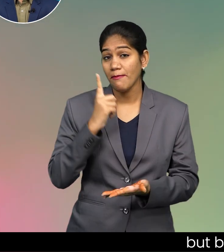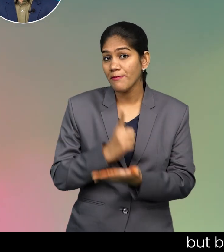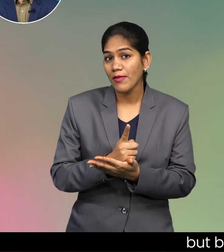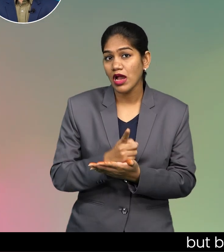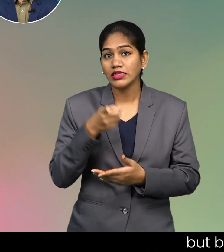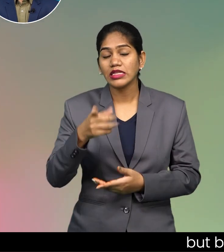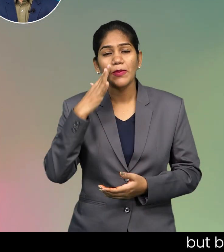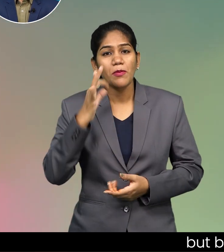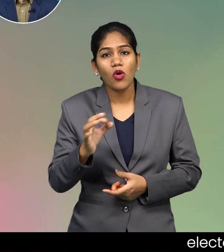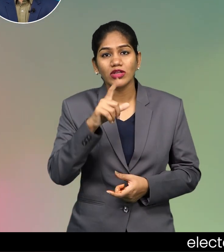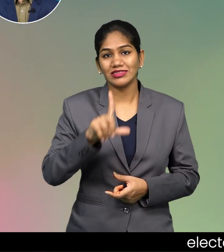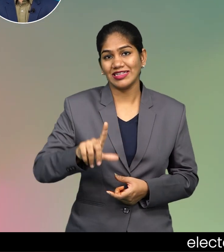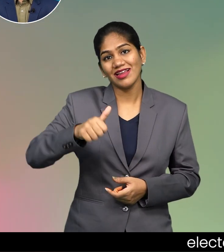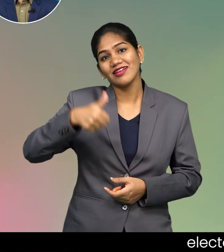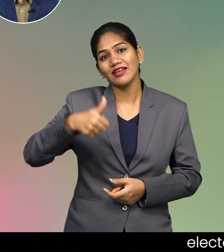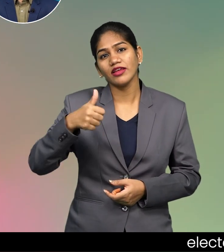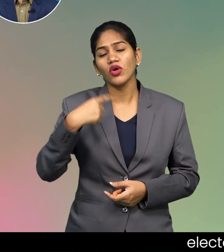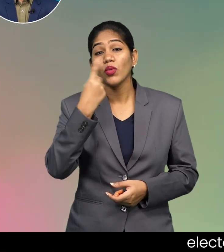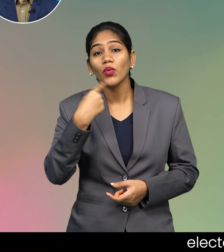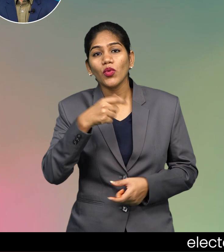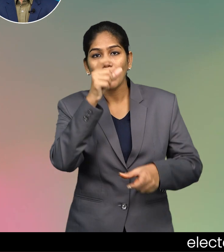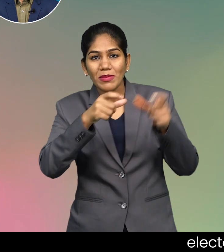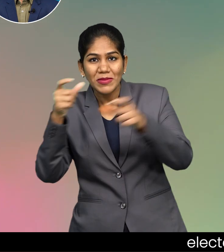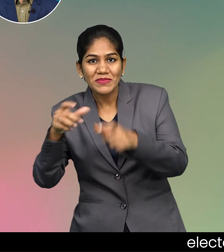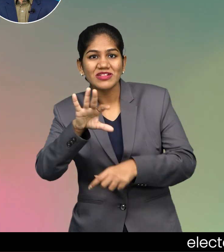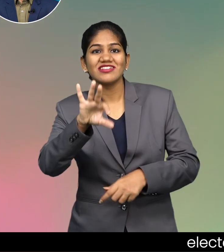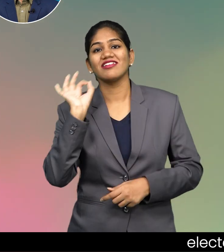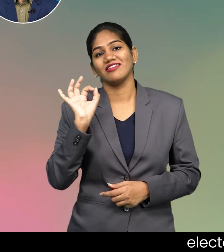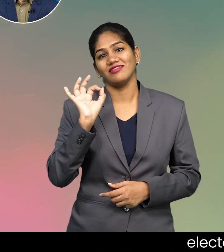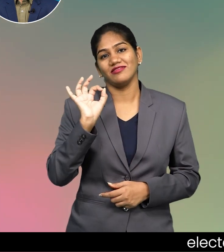by representatives elected by the people.